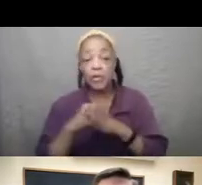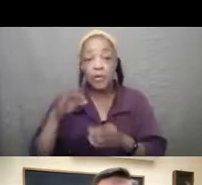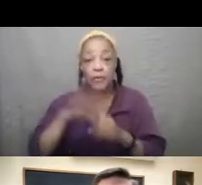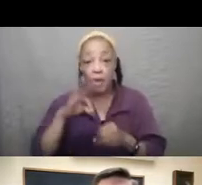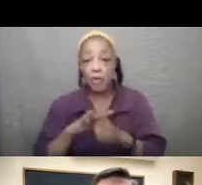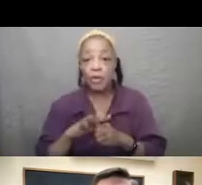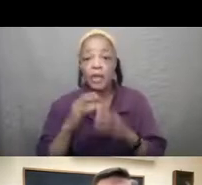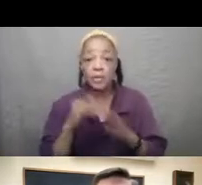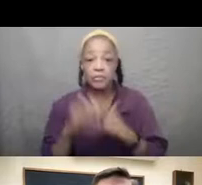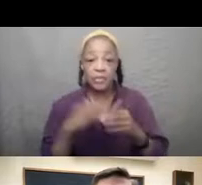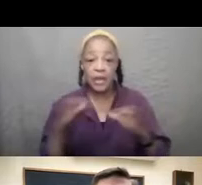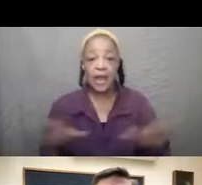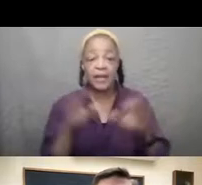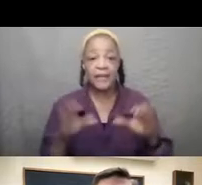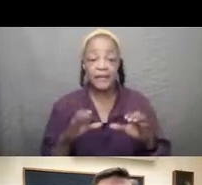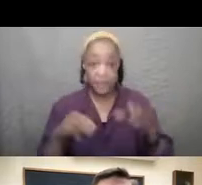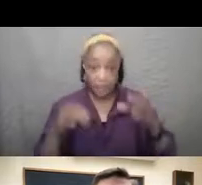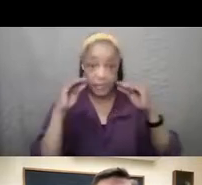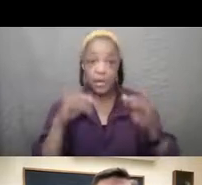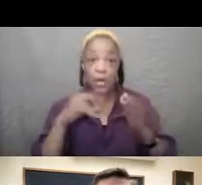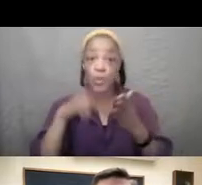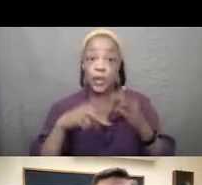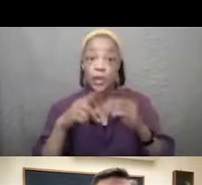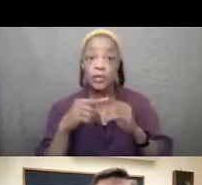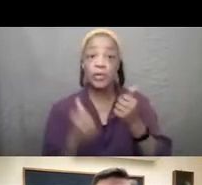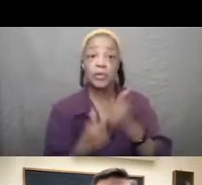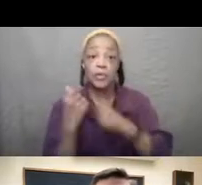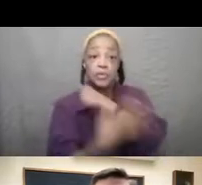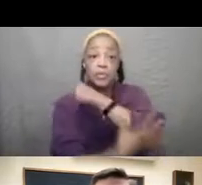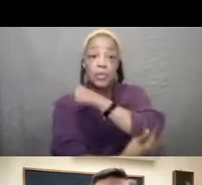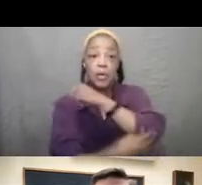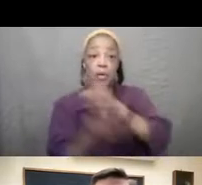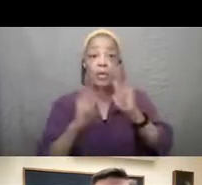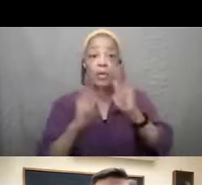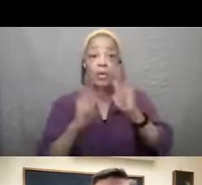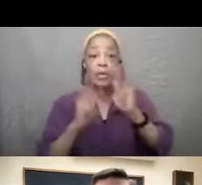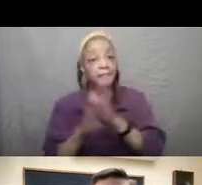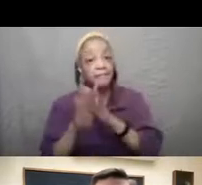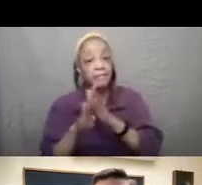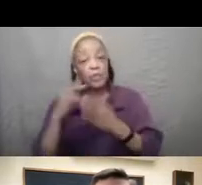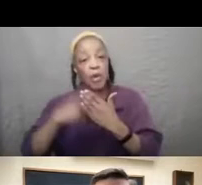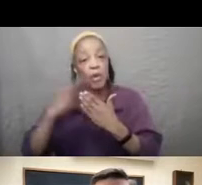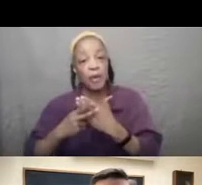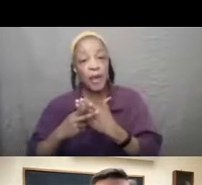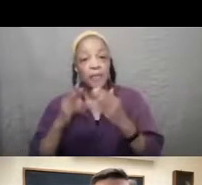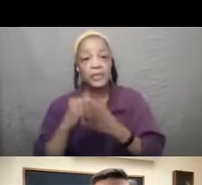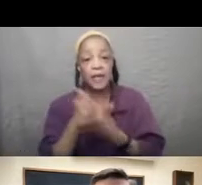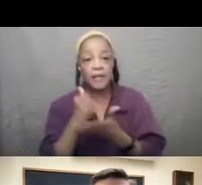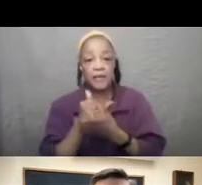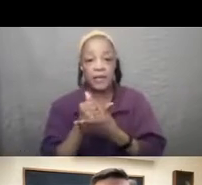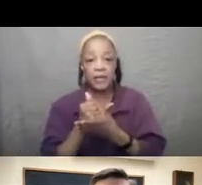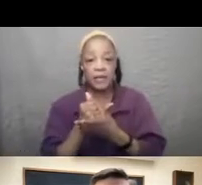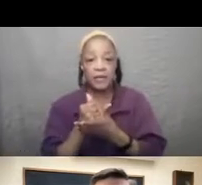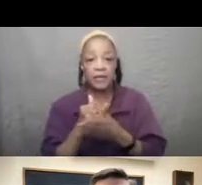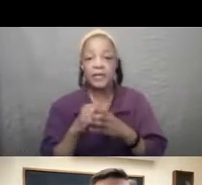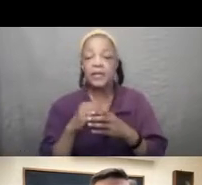to the very poor, to laborers, designing programs that were highly successful. The 1964 Brazilian coup d'etat,